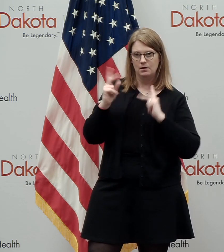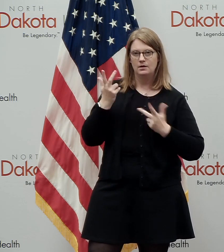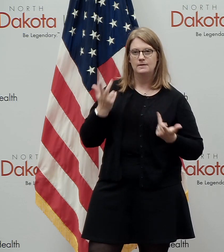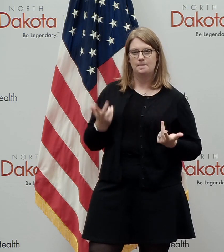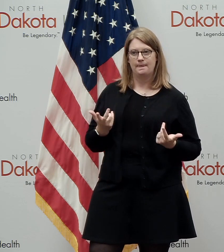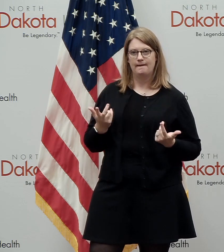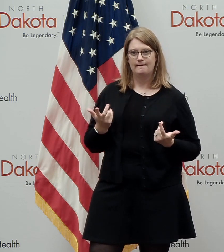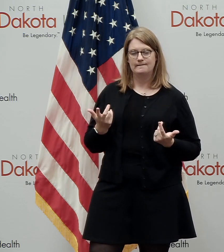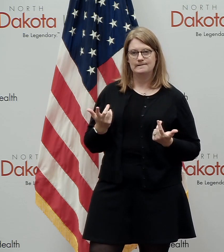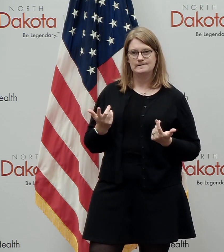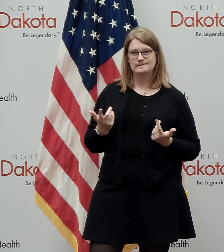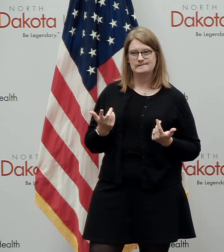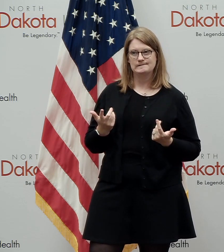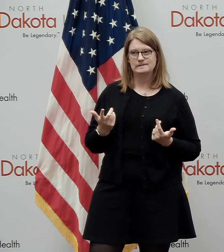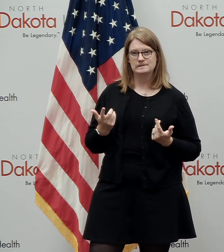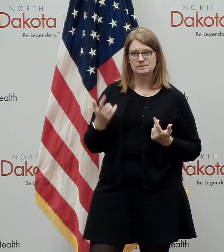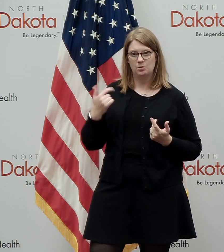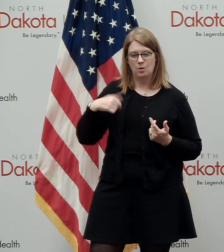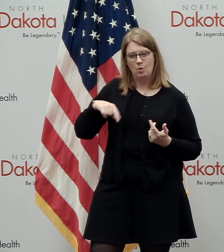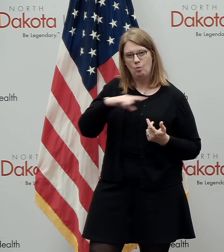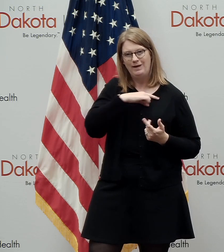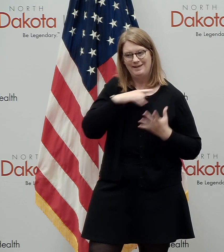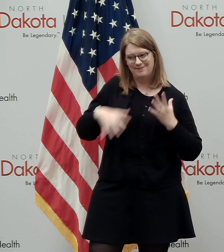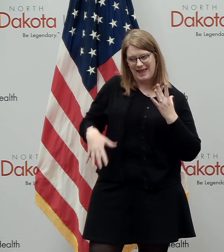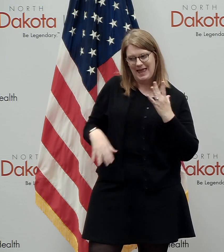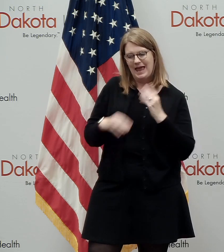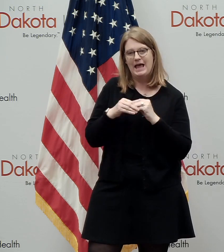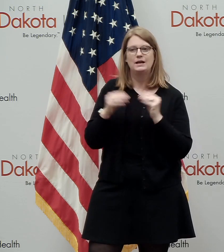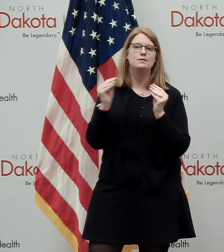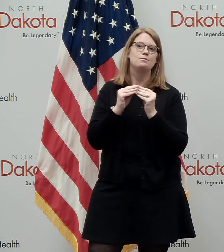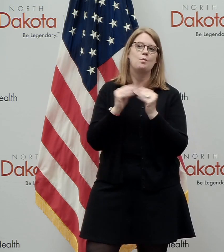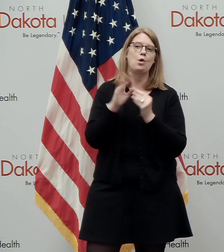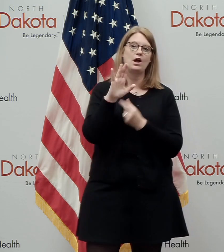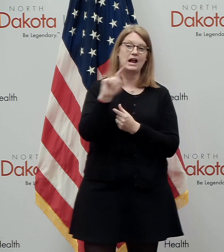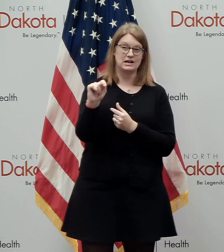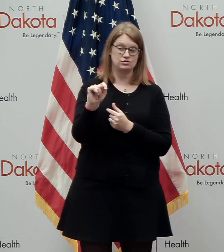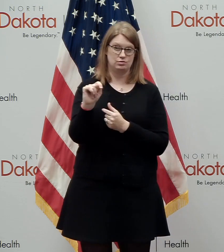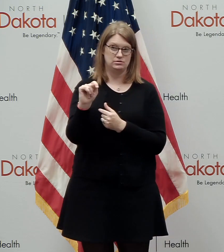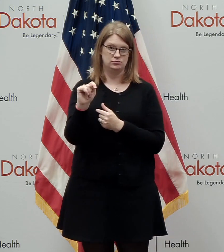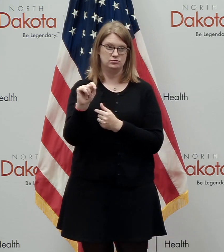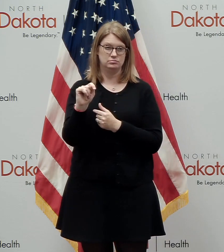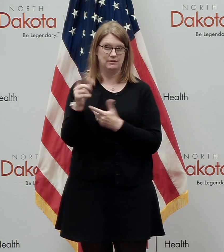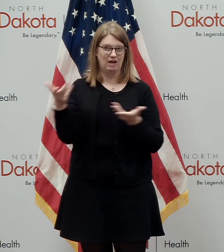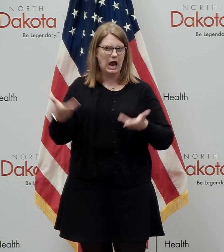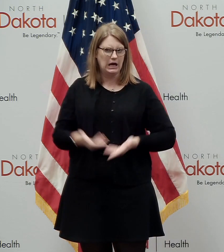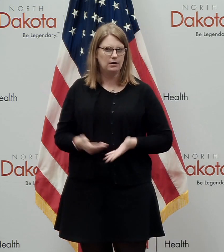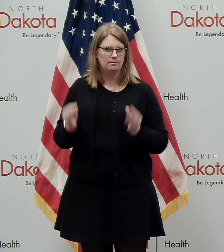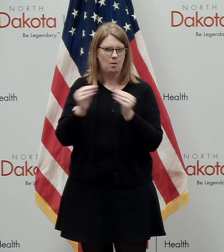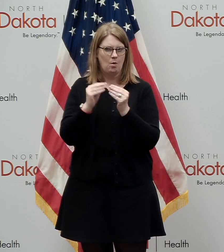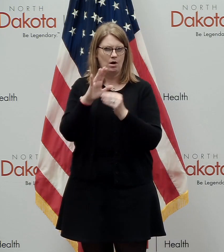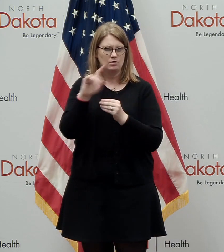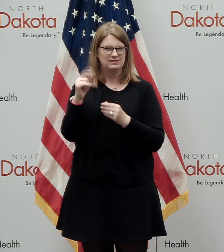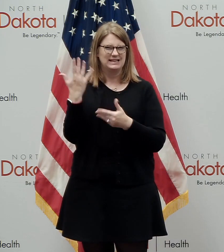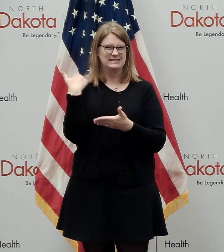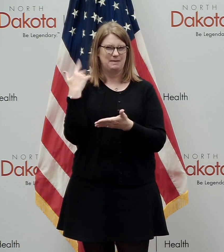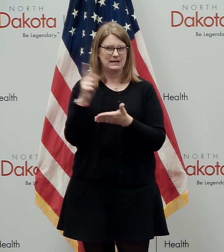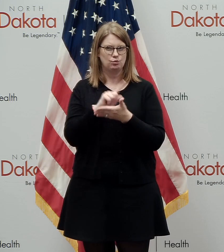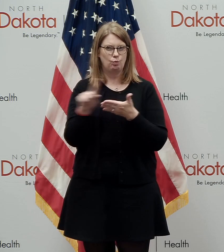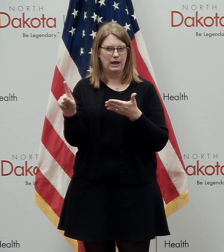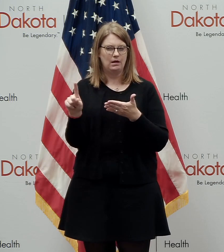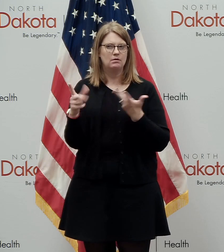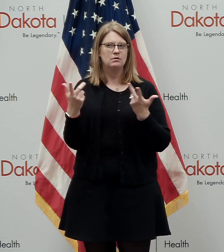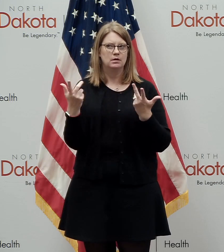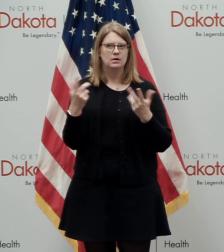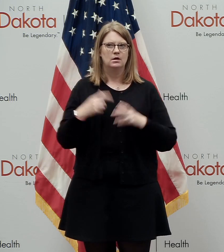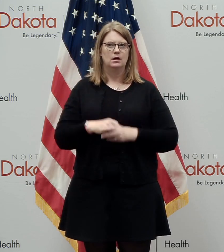so we have added more contact tracers in the last week or so, and have got those,